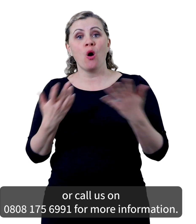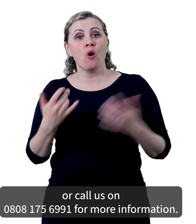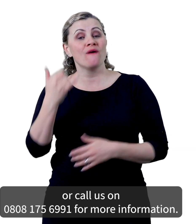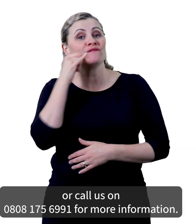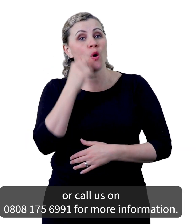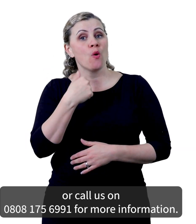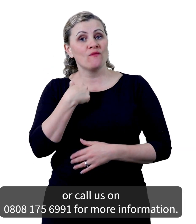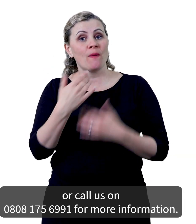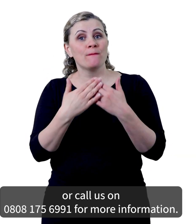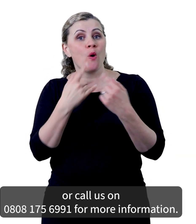or call us on